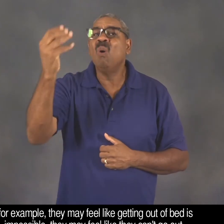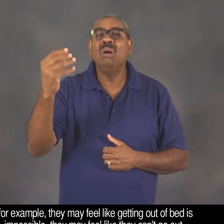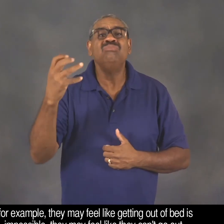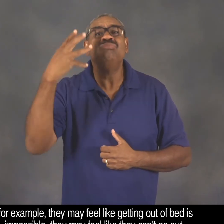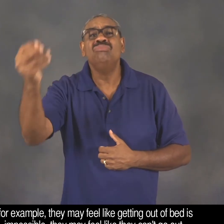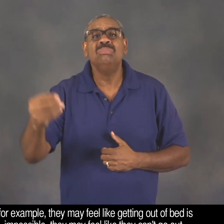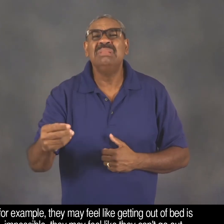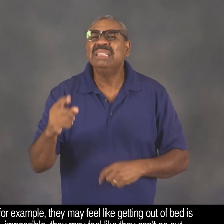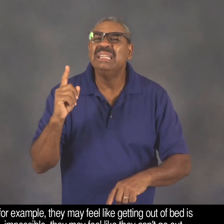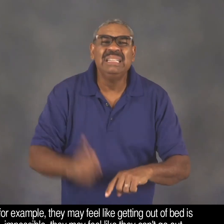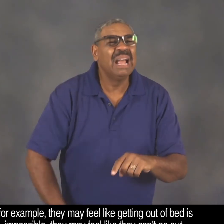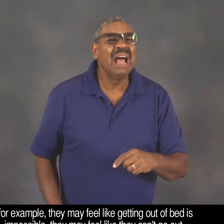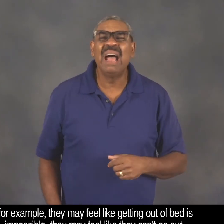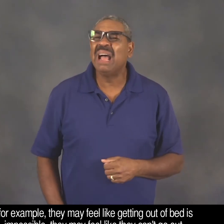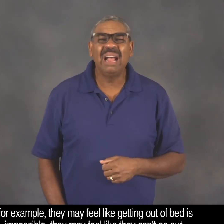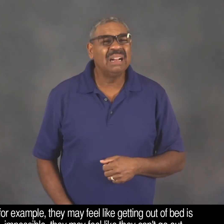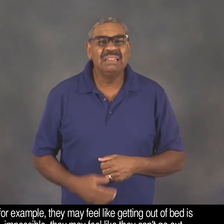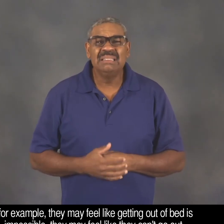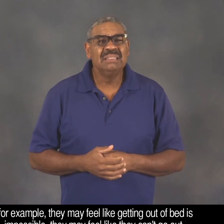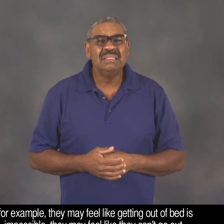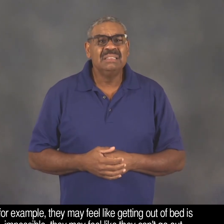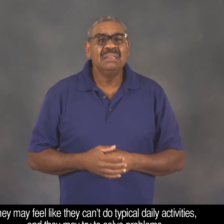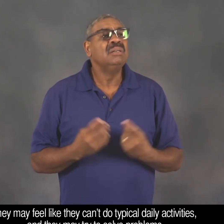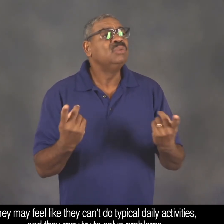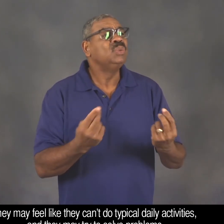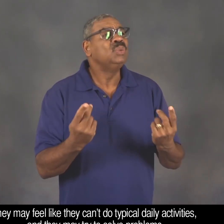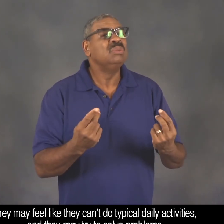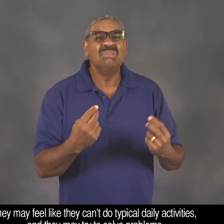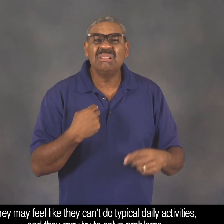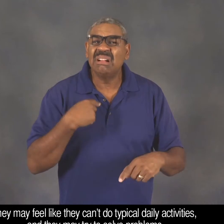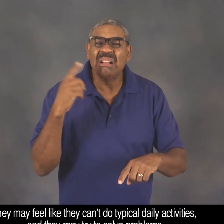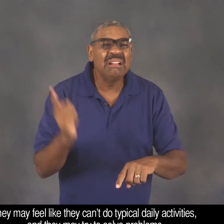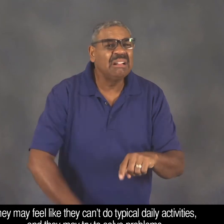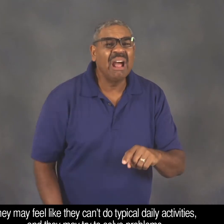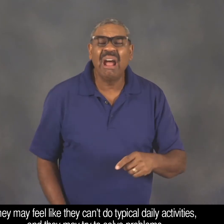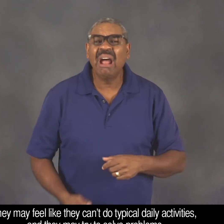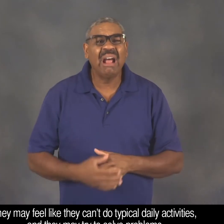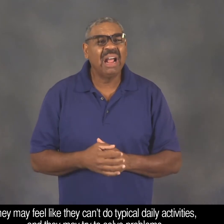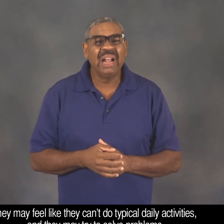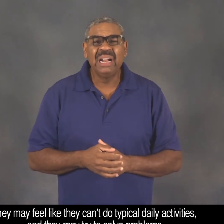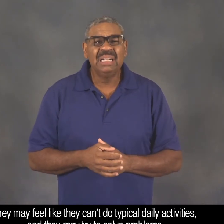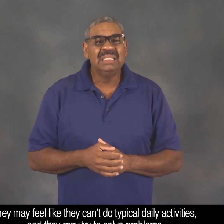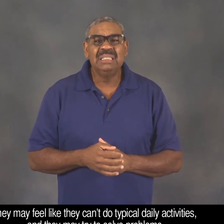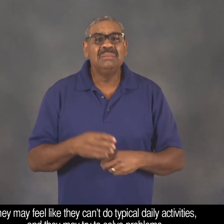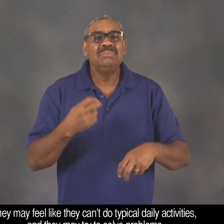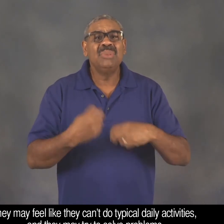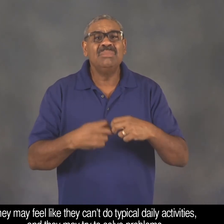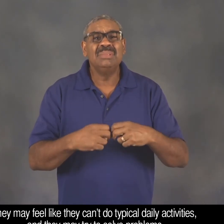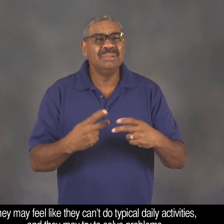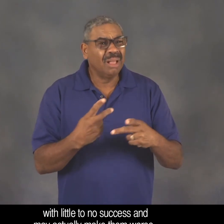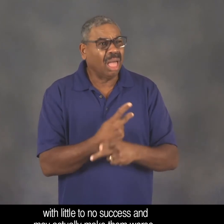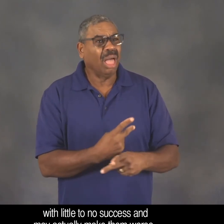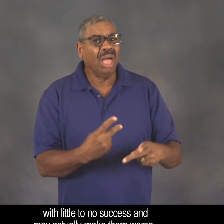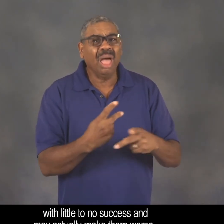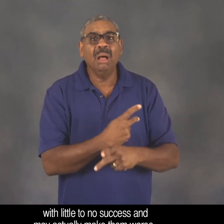out. They may feel like they can't do typical daily activities, and they may try to solve problems with little to